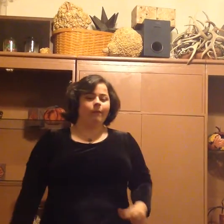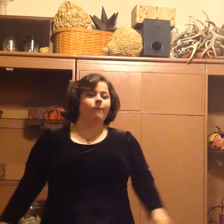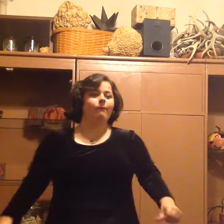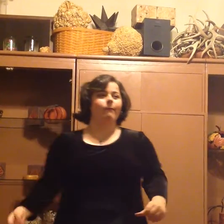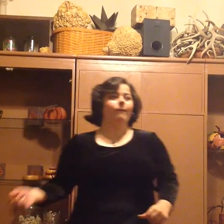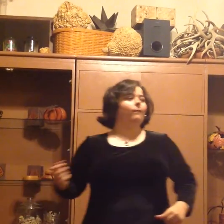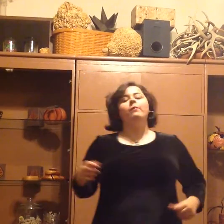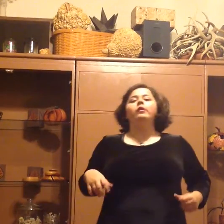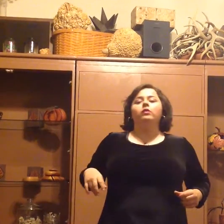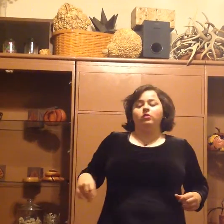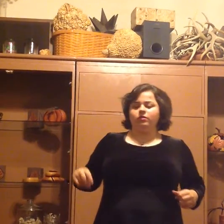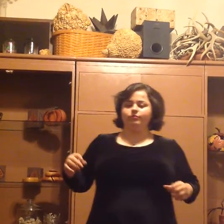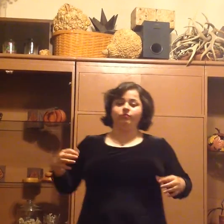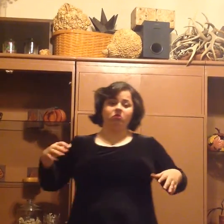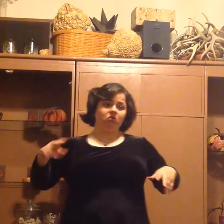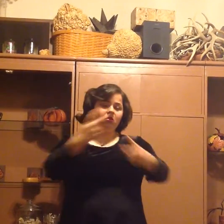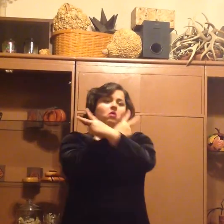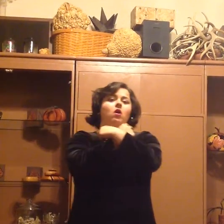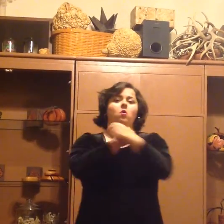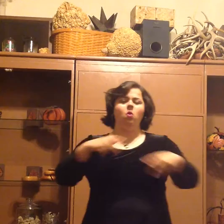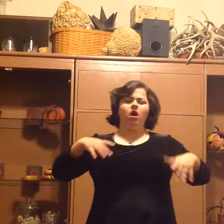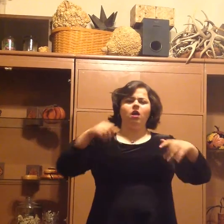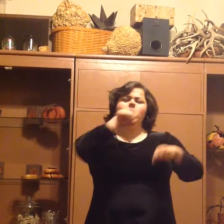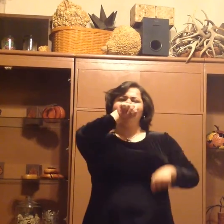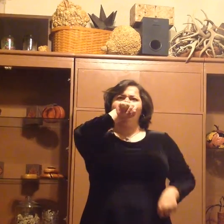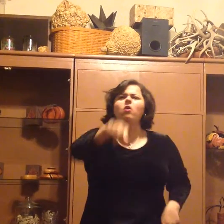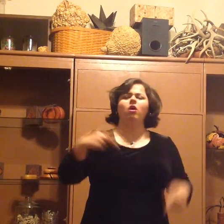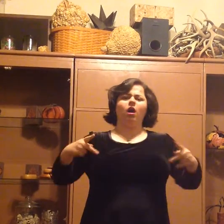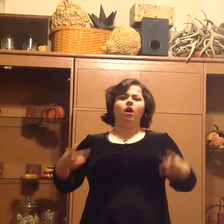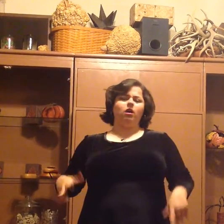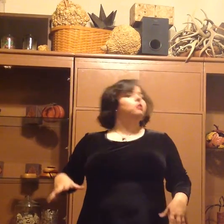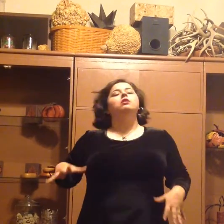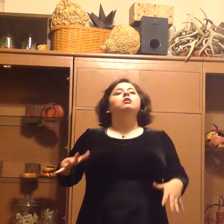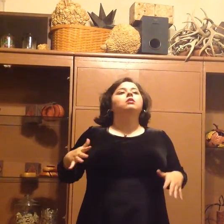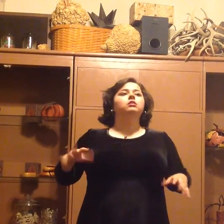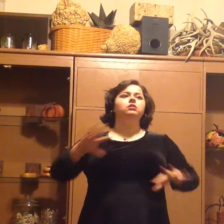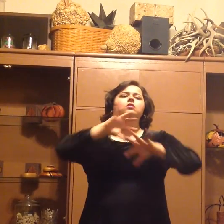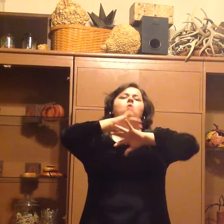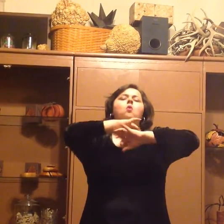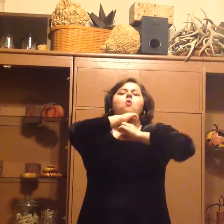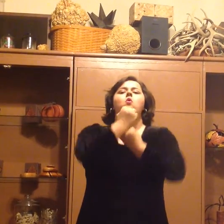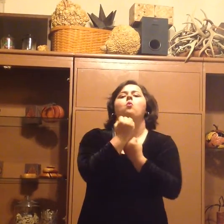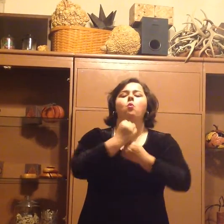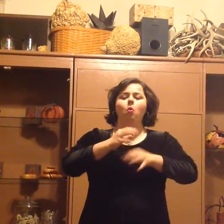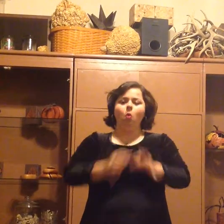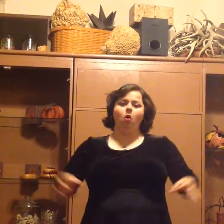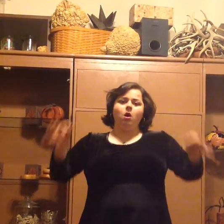The bears had had such a good time at the party that next day they all decided